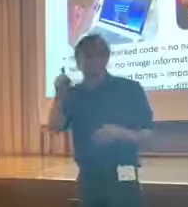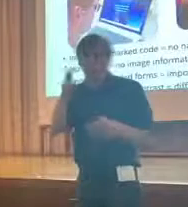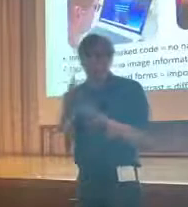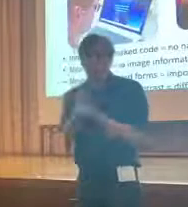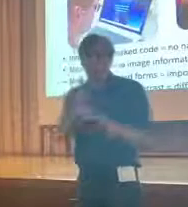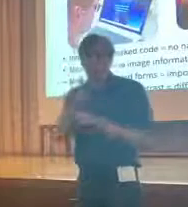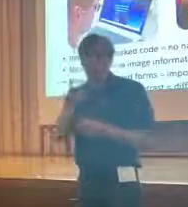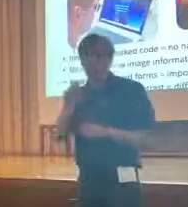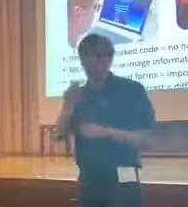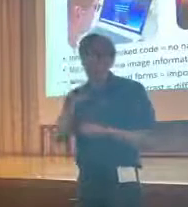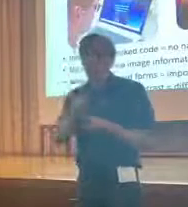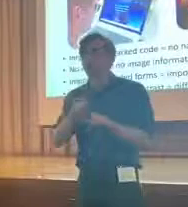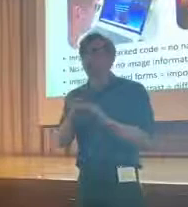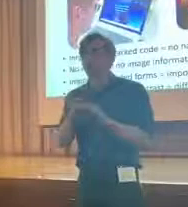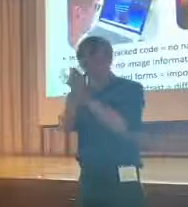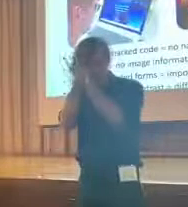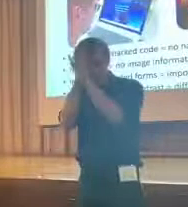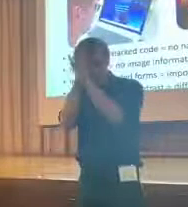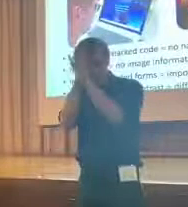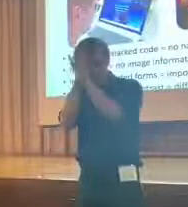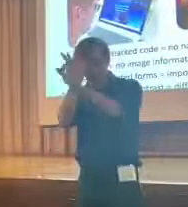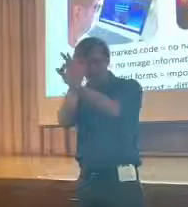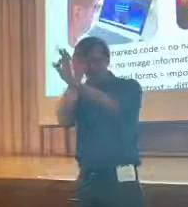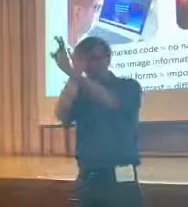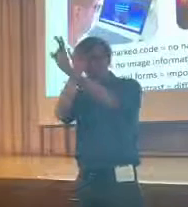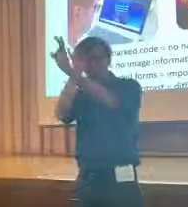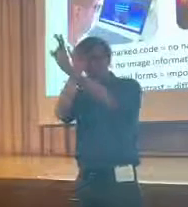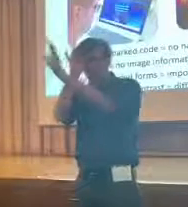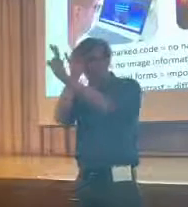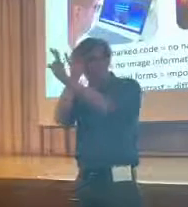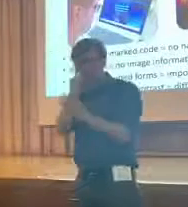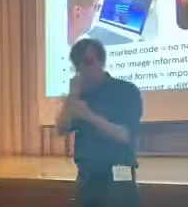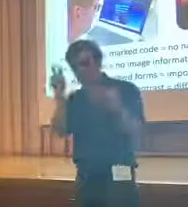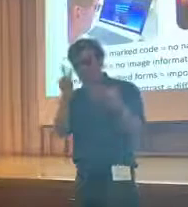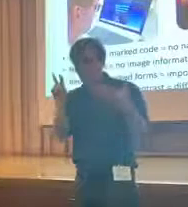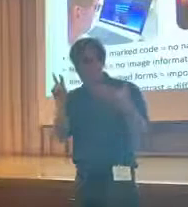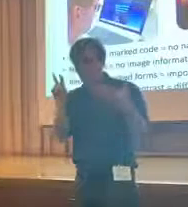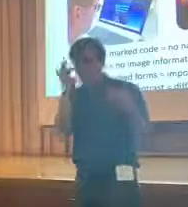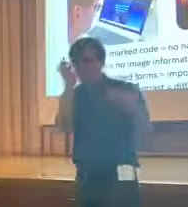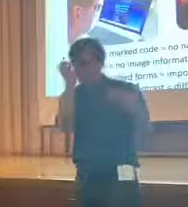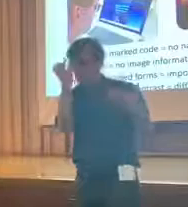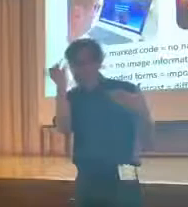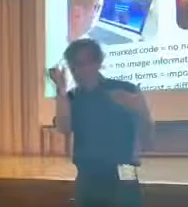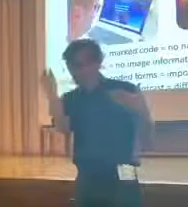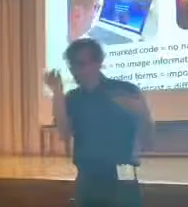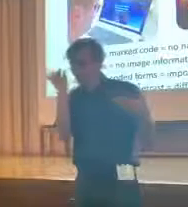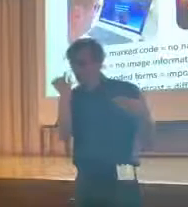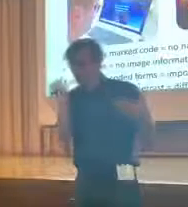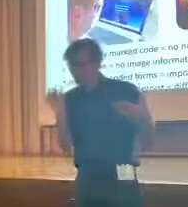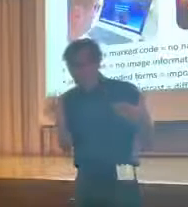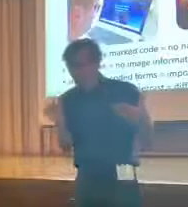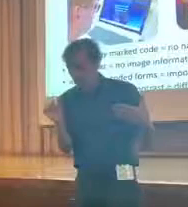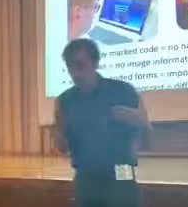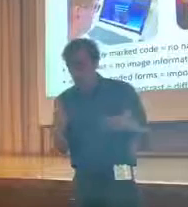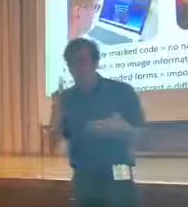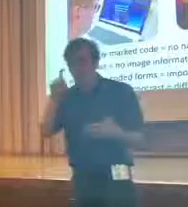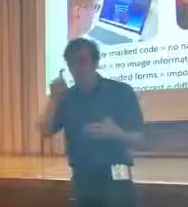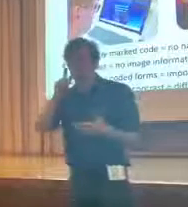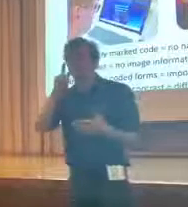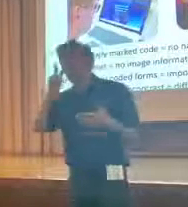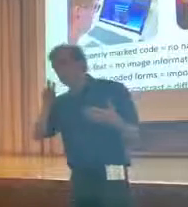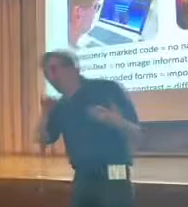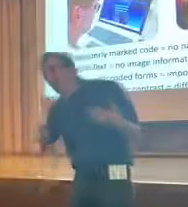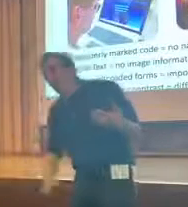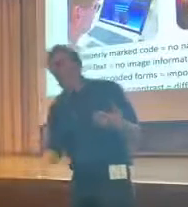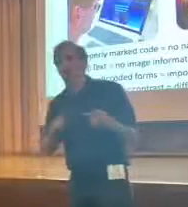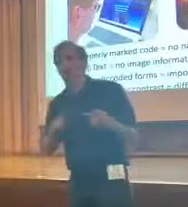to the information you need on the bottom? It's also important to have alternative text on all